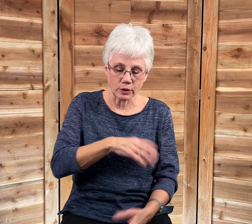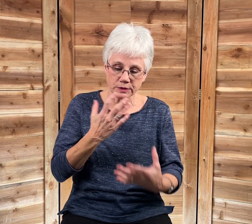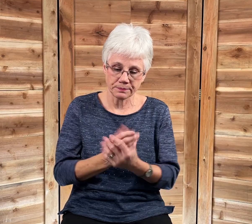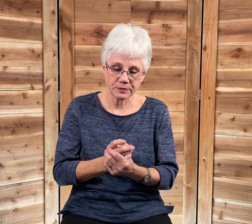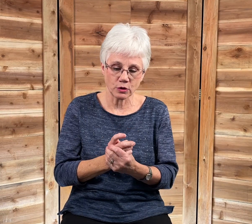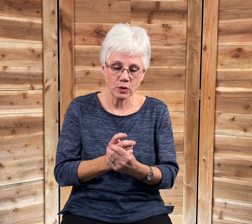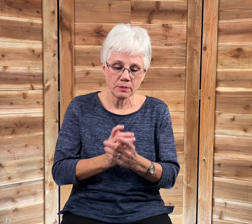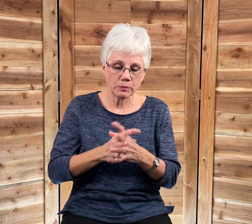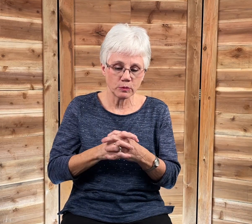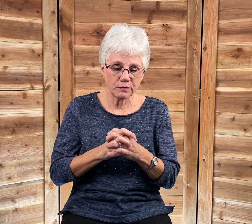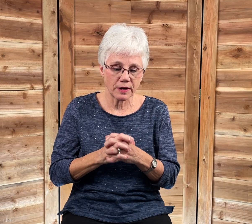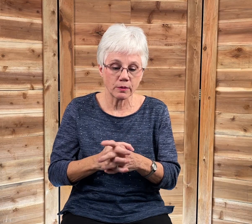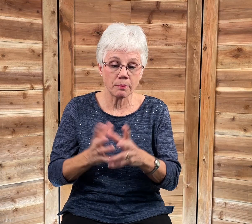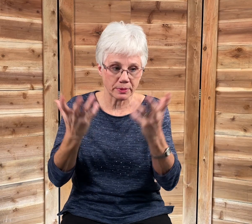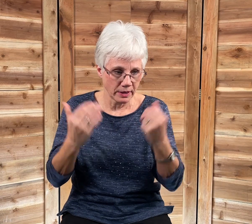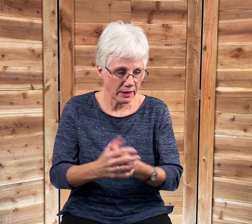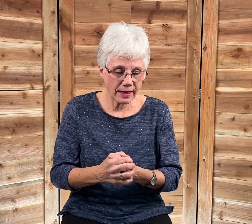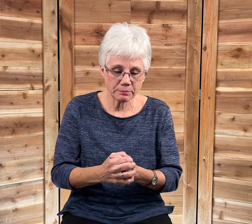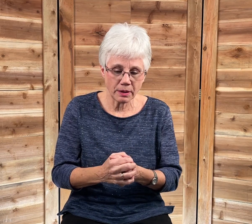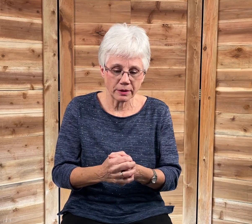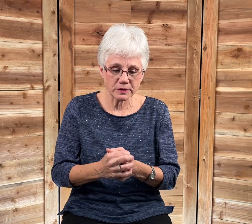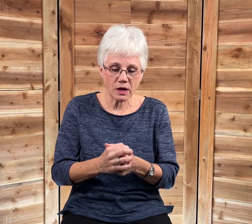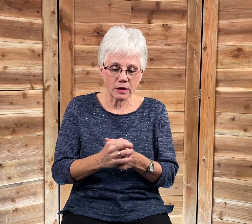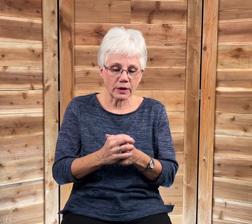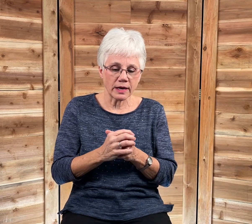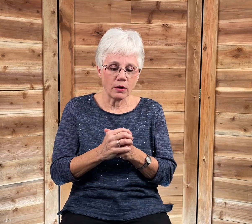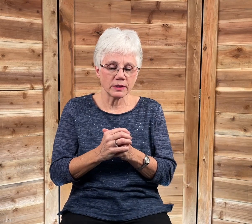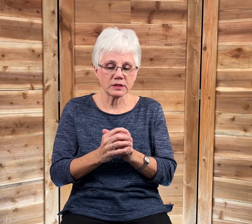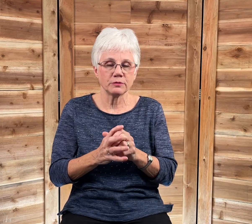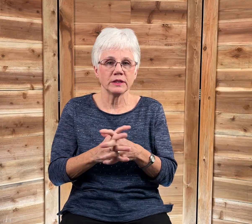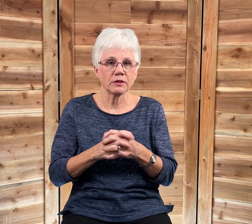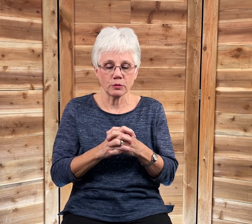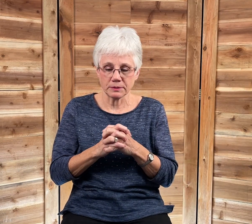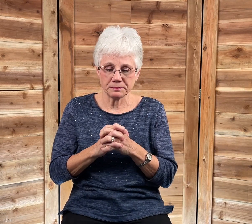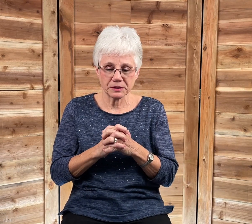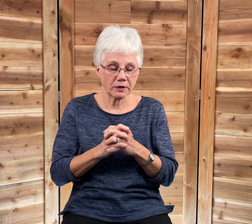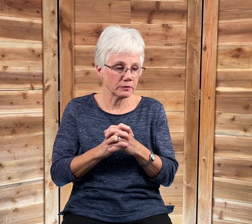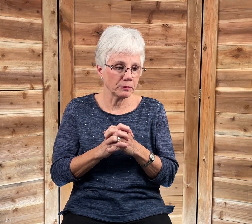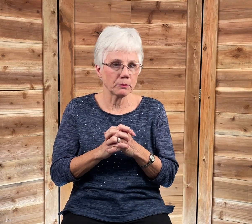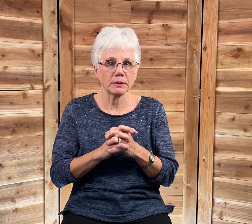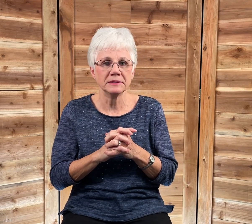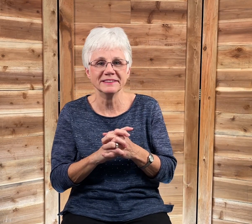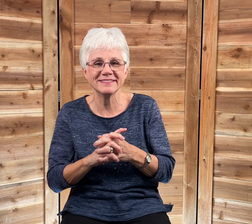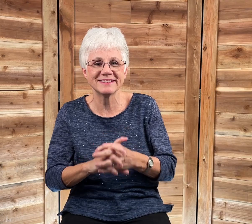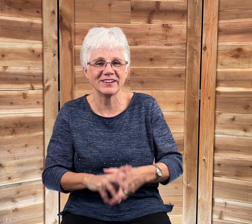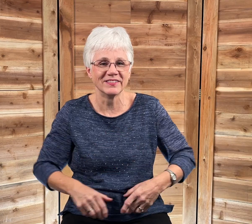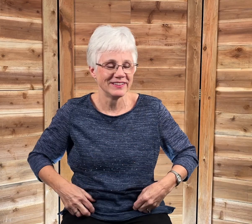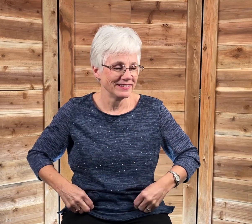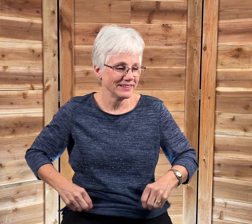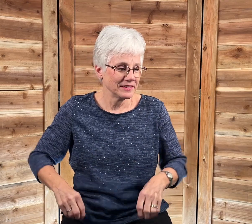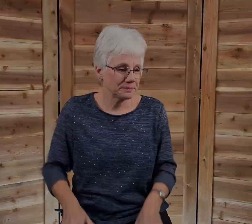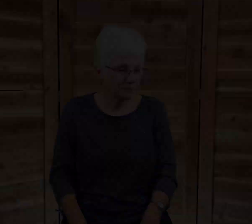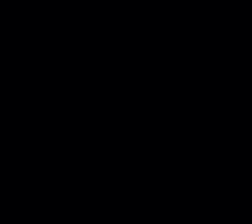the chorus. So maybe we'll fire up that part of the song right now and see if we can get through it. See if I can remember it.